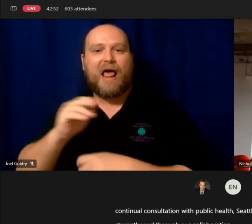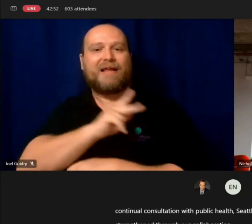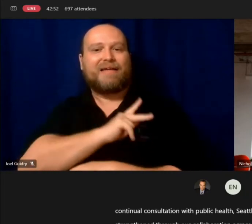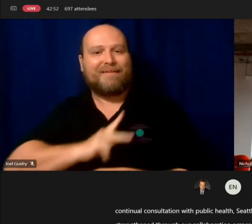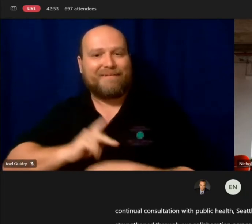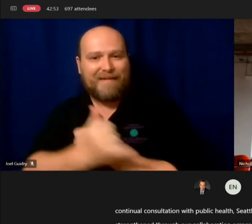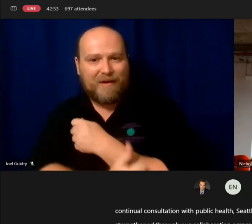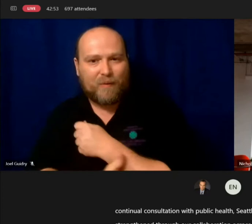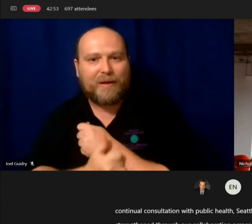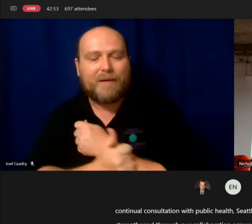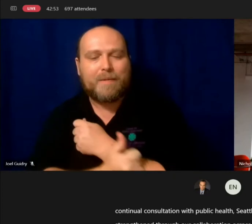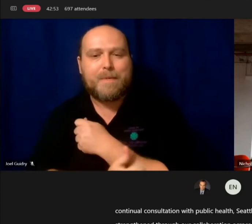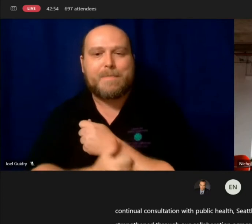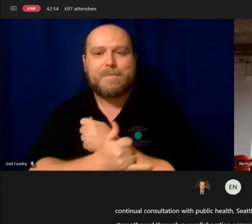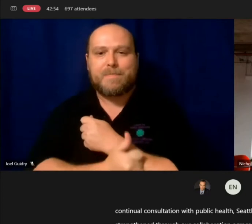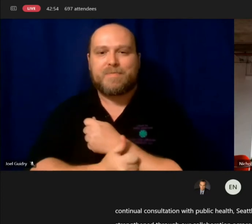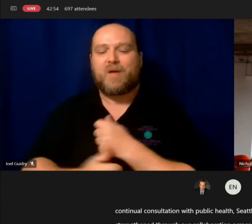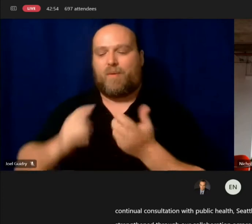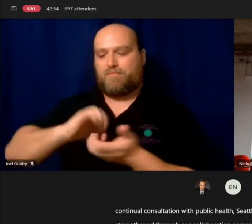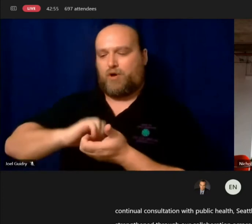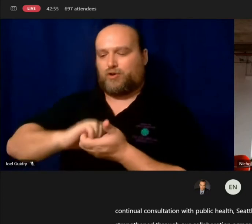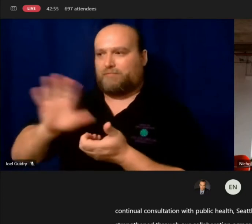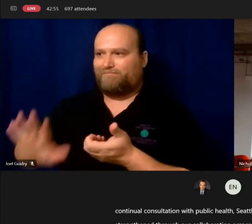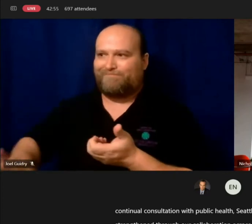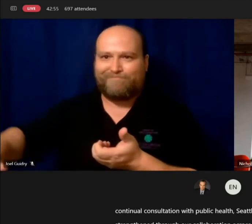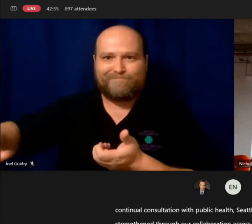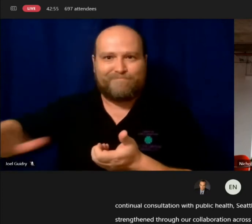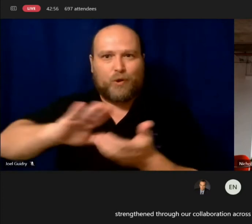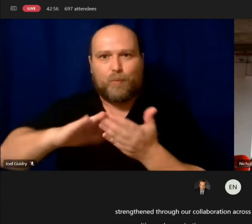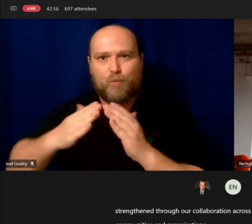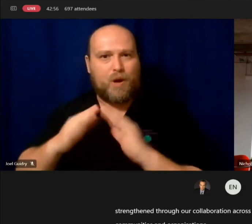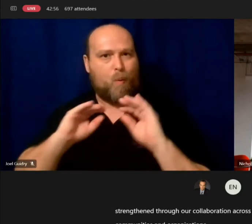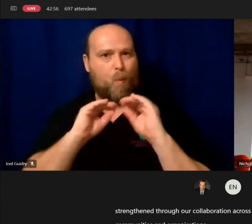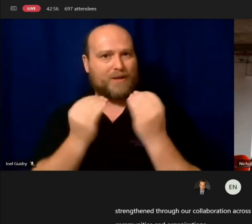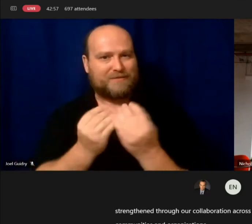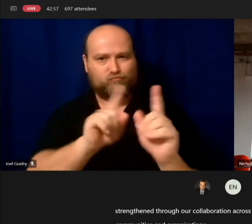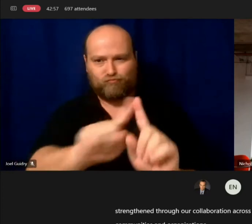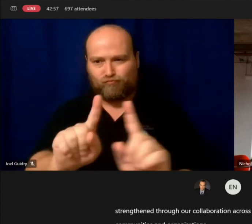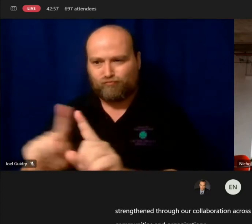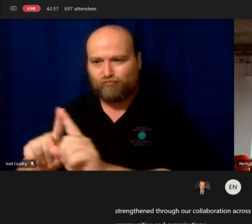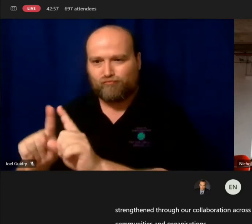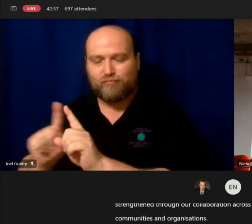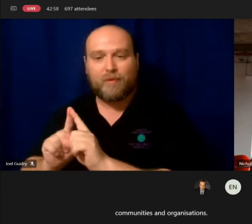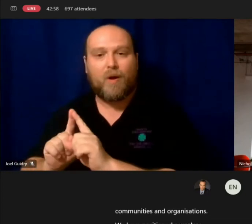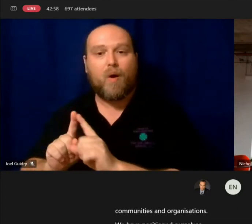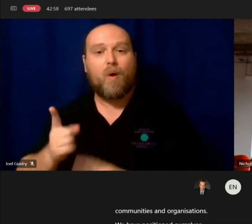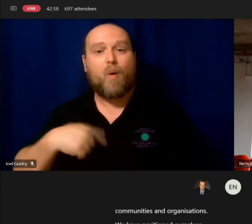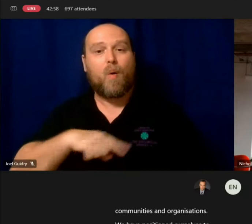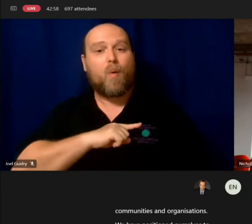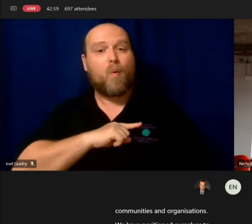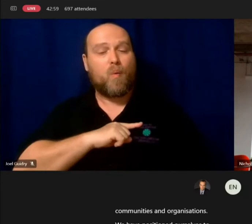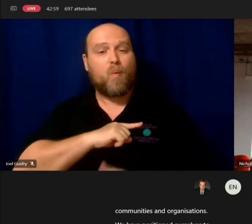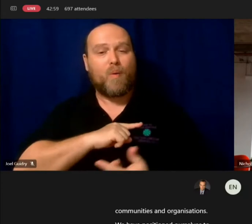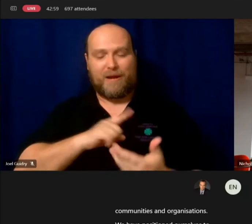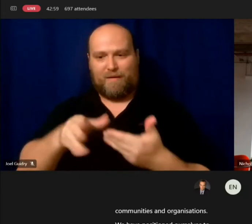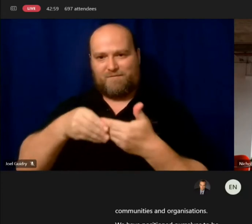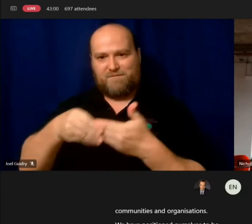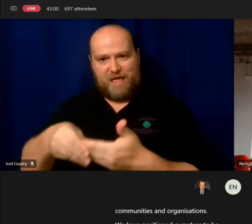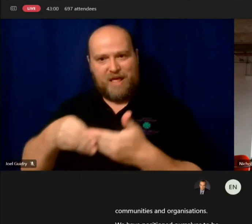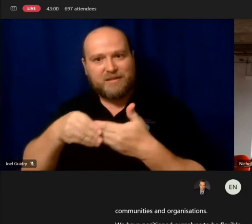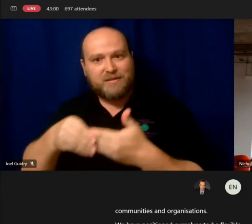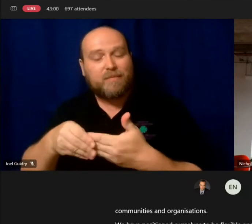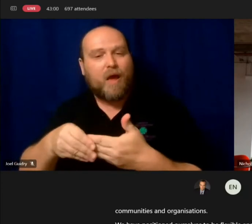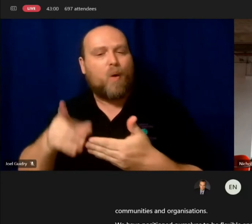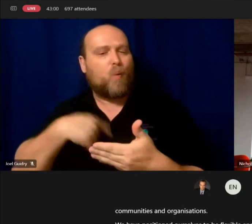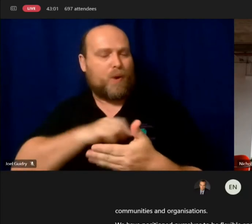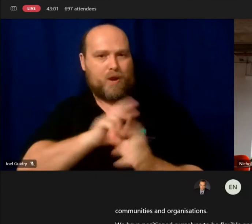and organizations. We have positioned ourselves to be flexible, and we are prepared when there